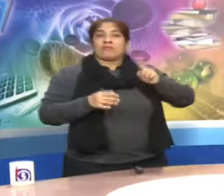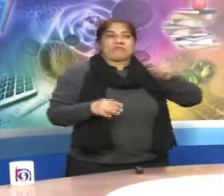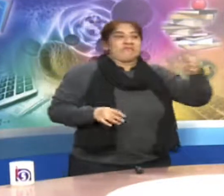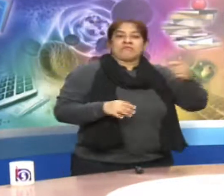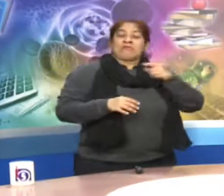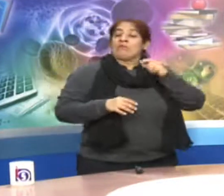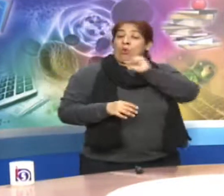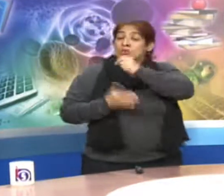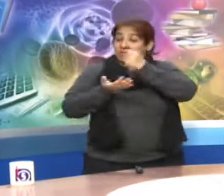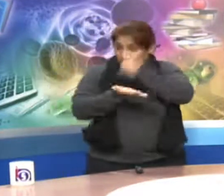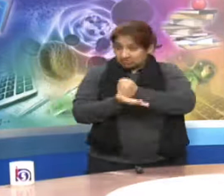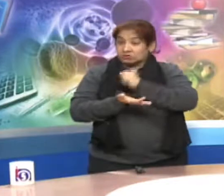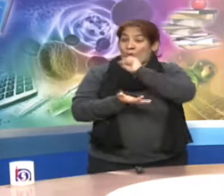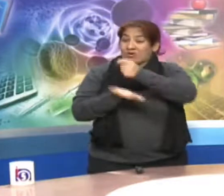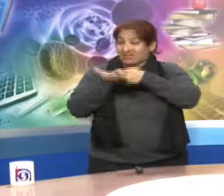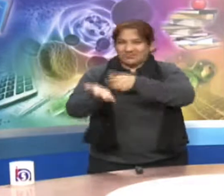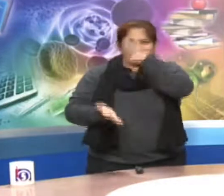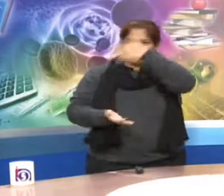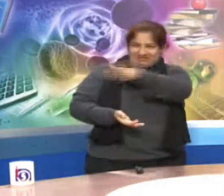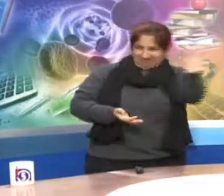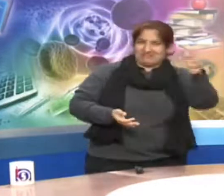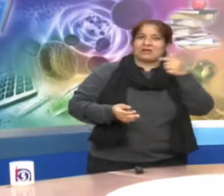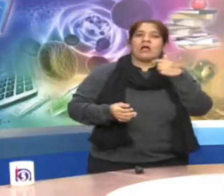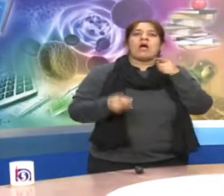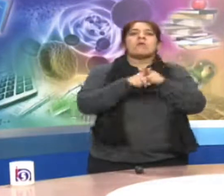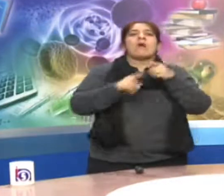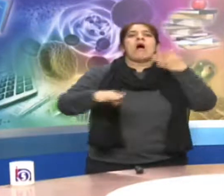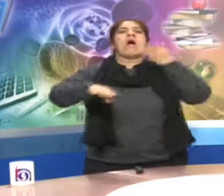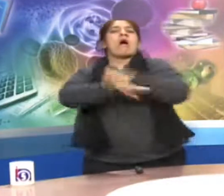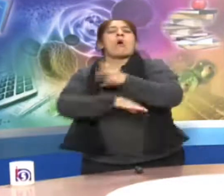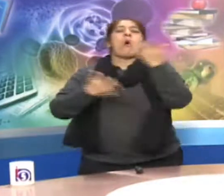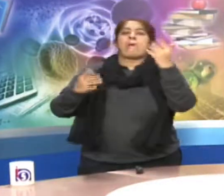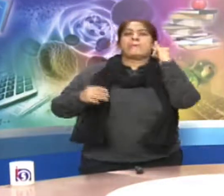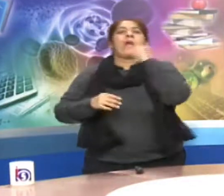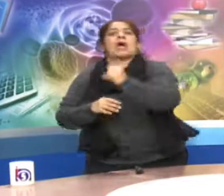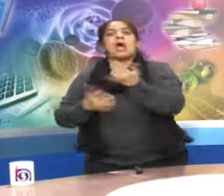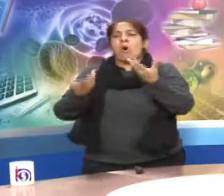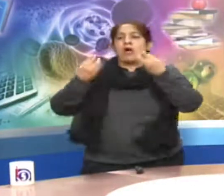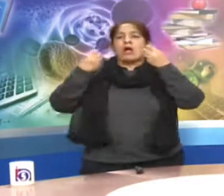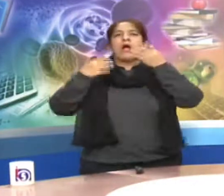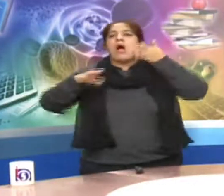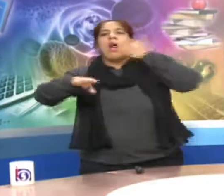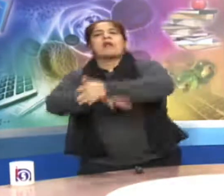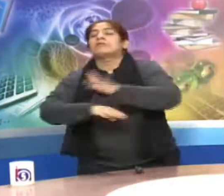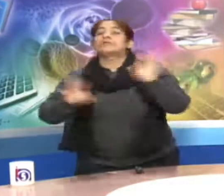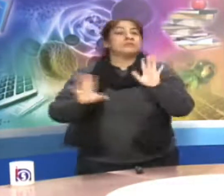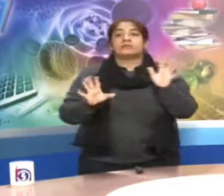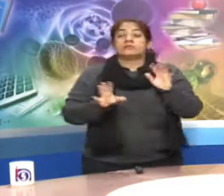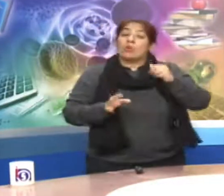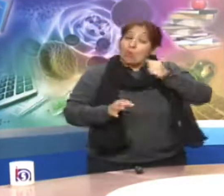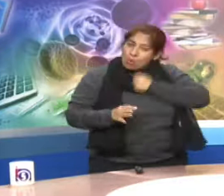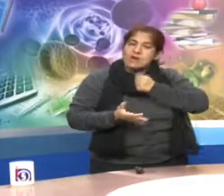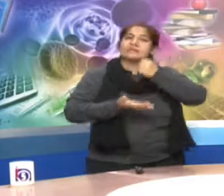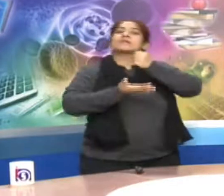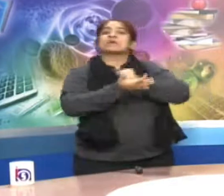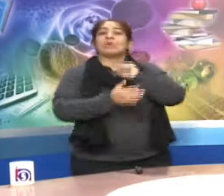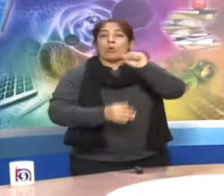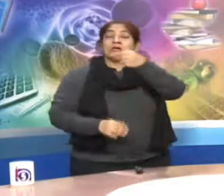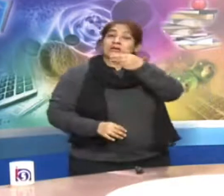So, for example, if you are at your home and your father or your mother forces you to do something and you don't want to do it, it is